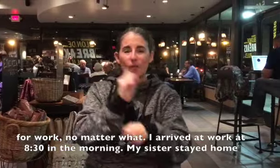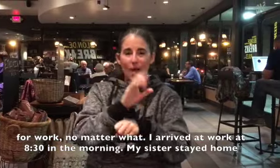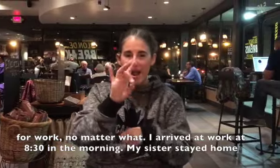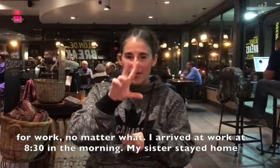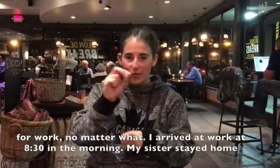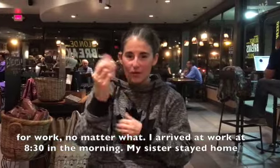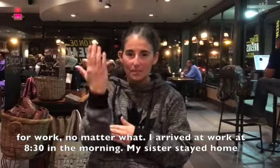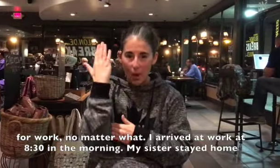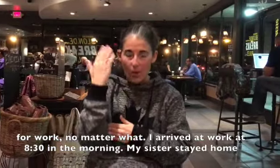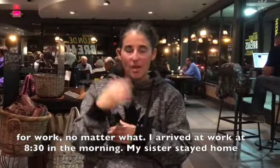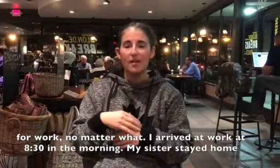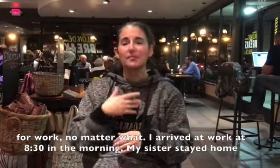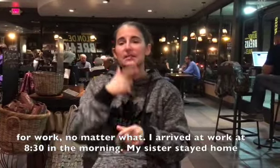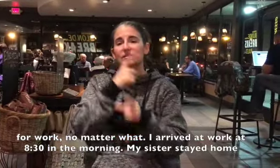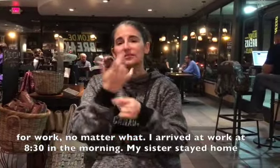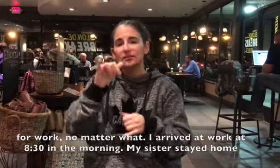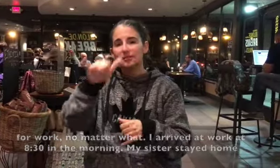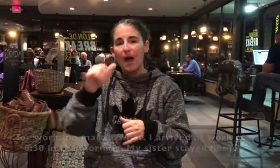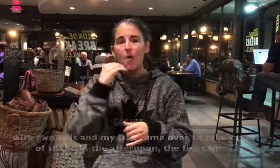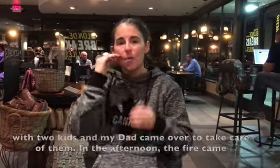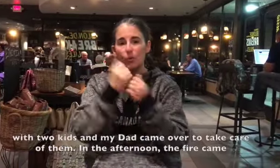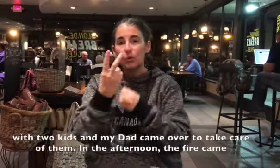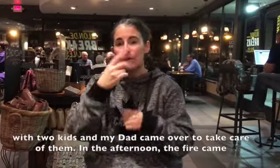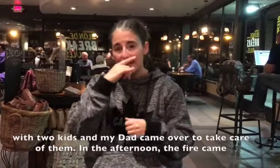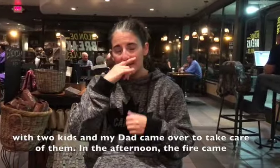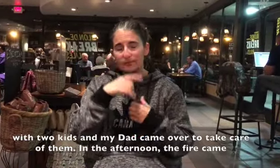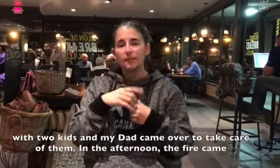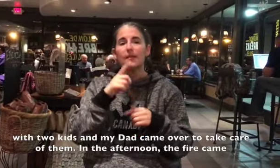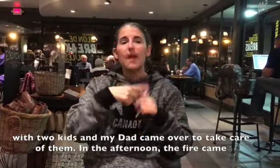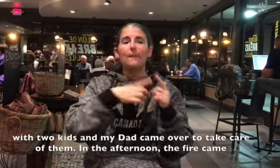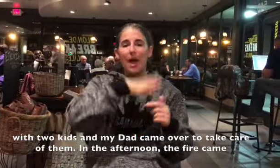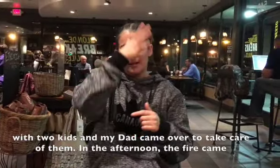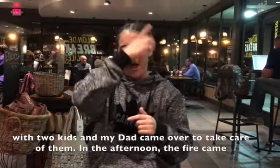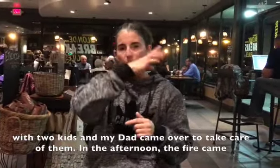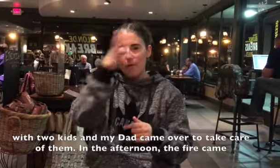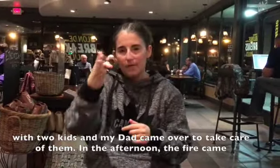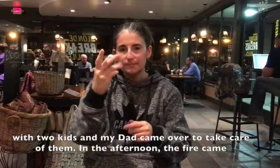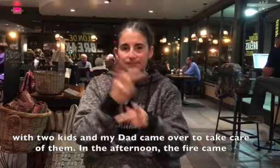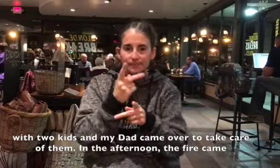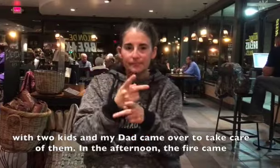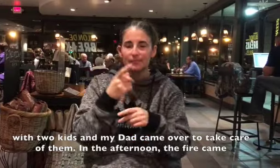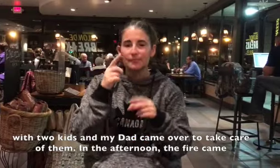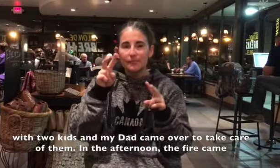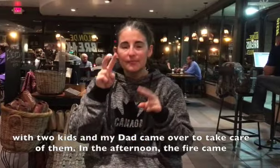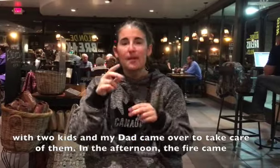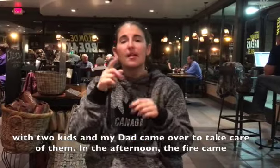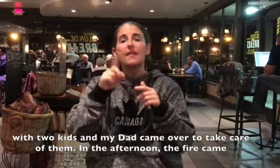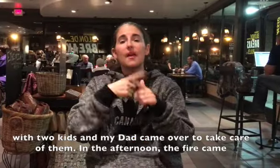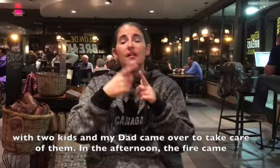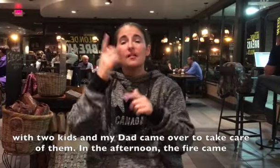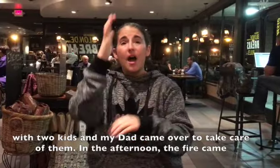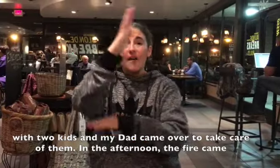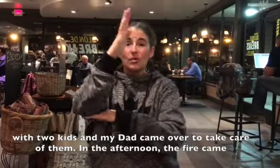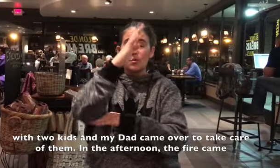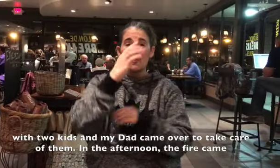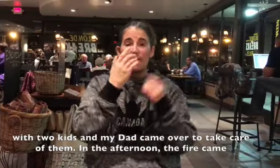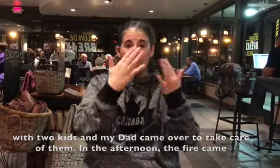I arrived at work at 8:30 in the morning, and my sister stayed home with the 2 kids, and my dad came over to take care of them. In the